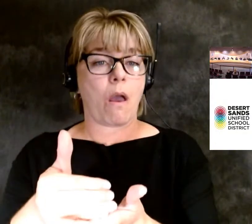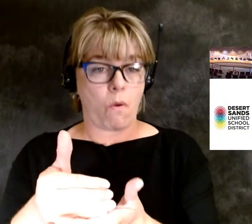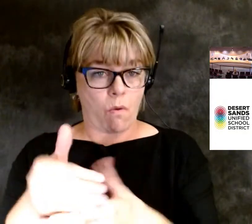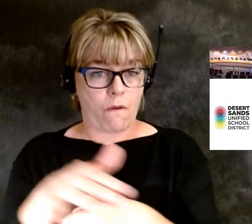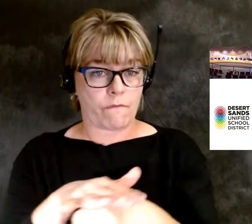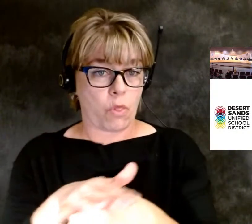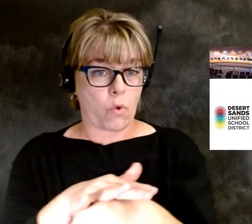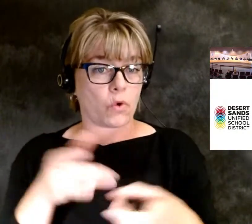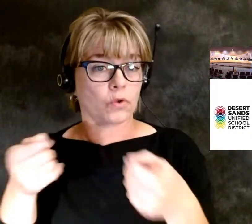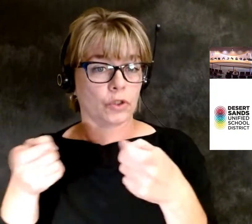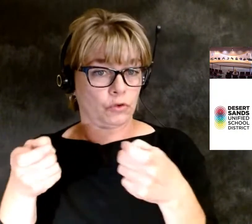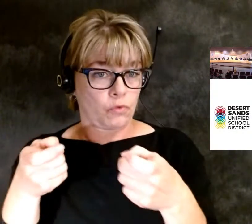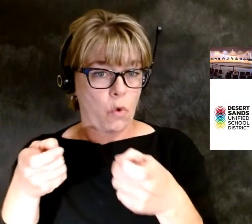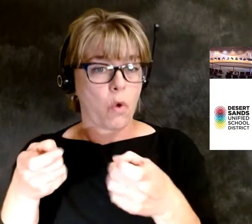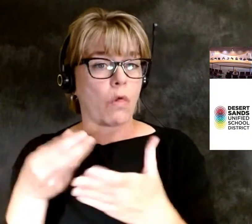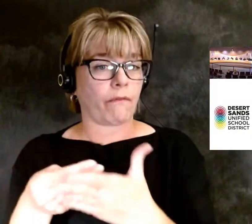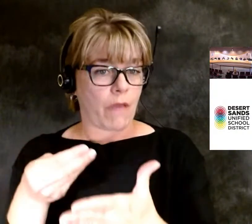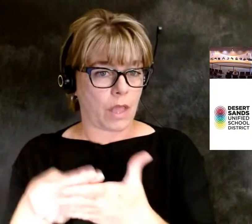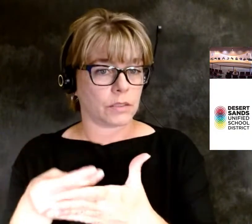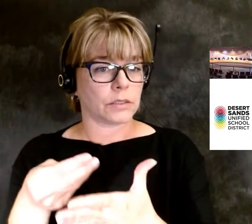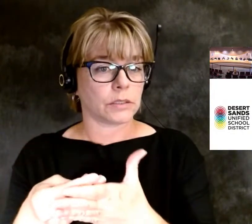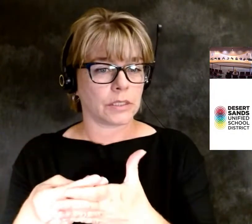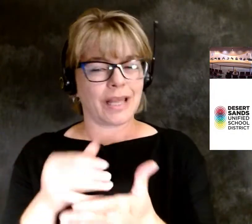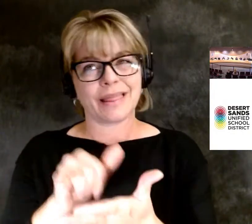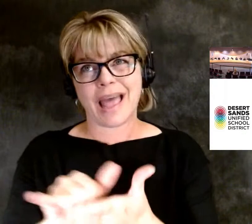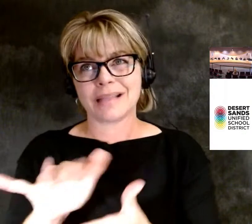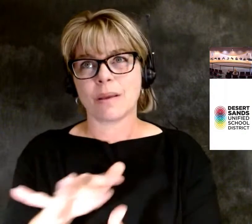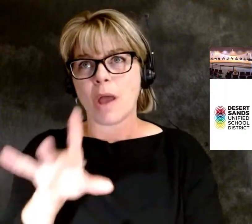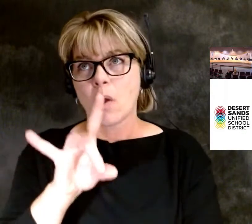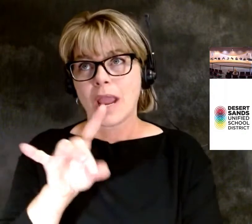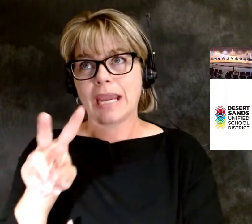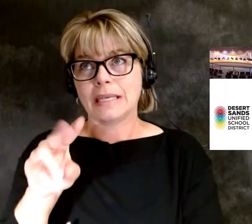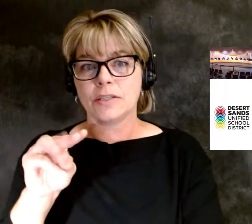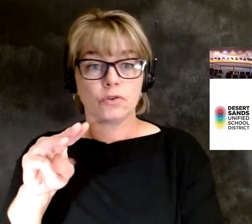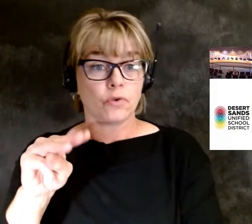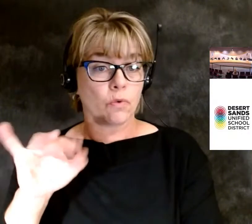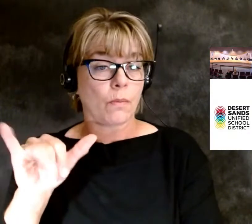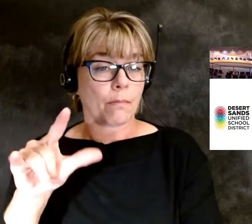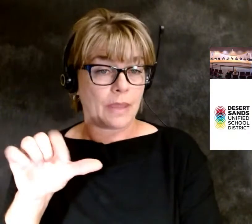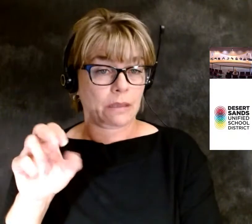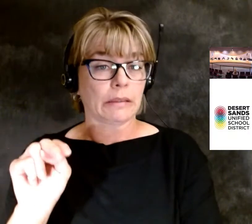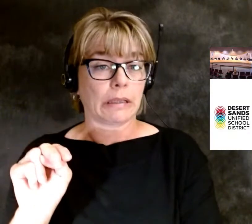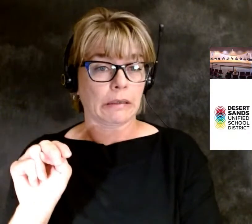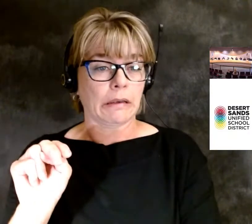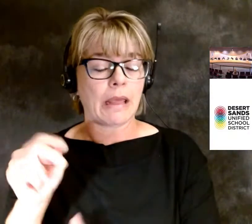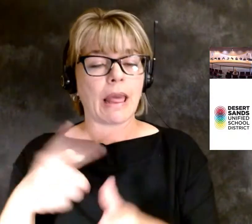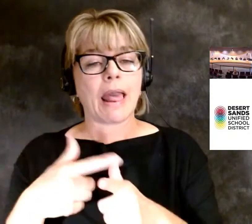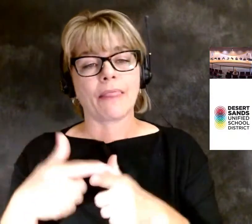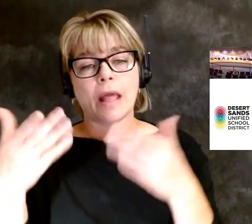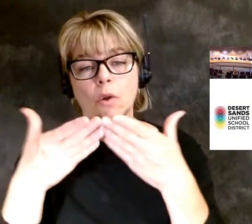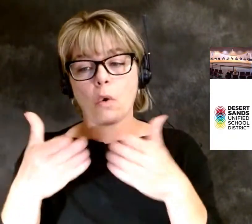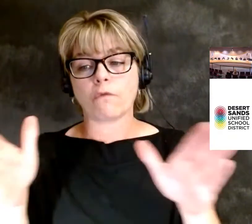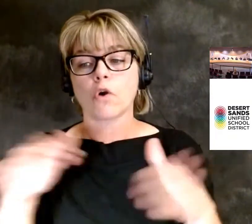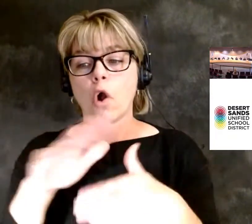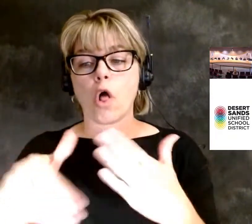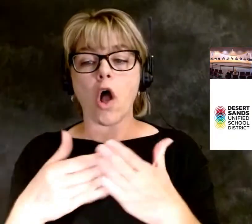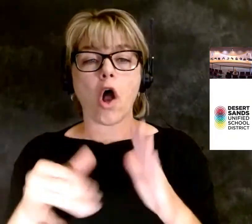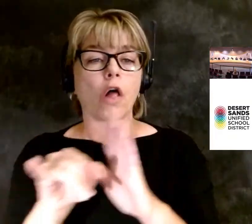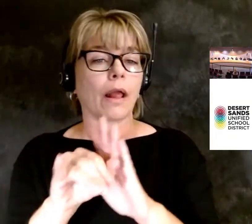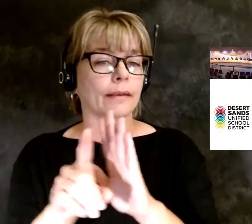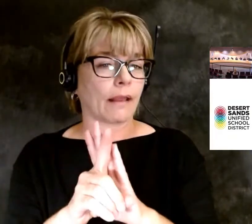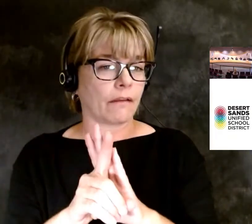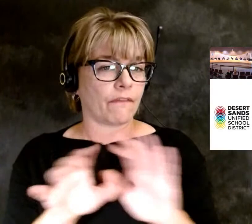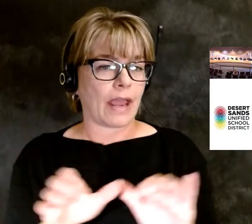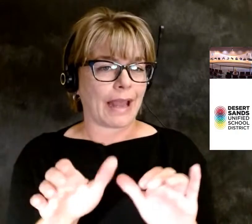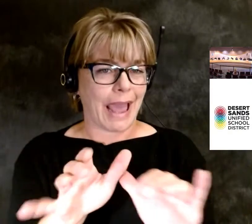funds, which is about $82 million. And overall, all other identified actions in the LCAP